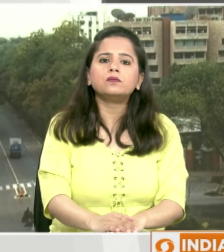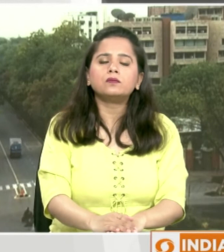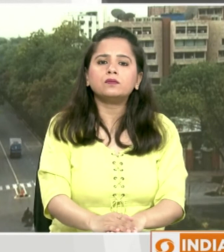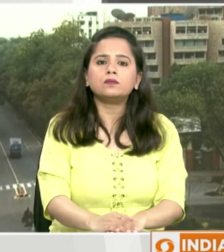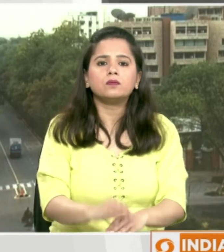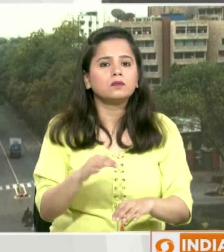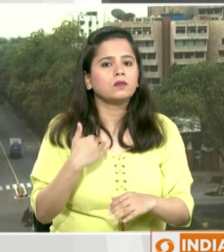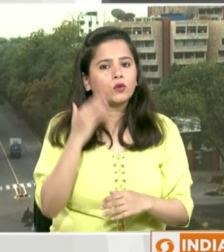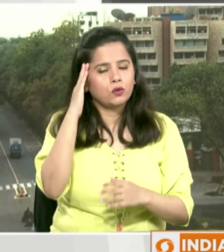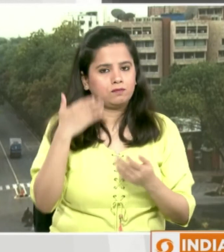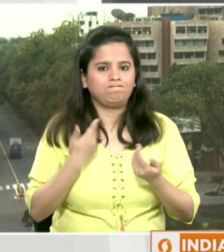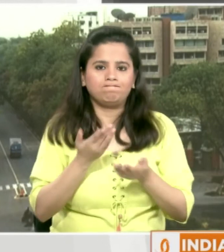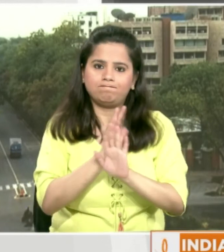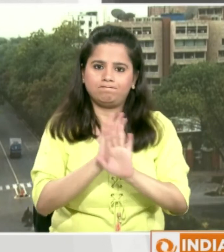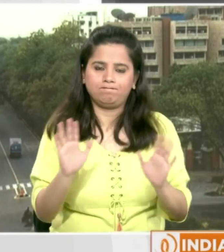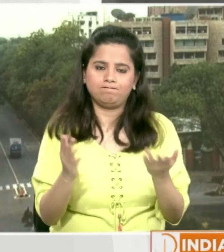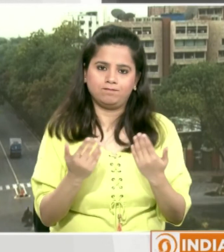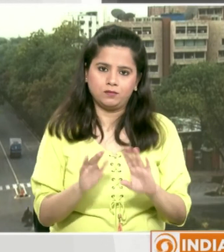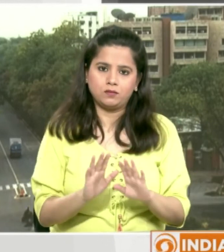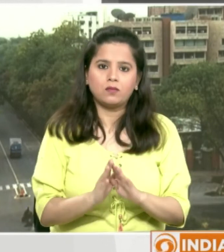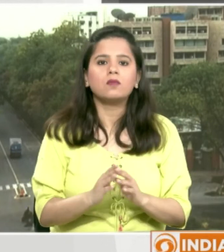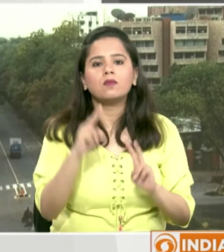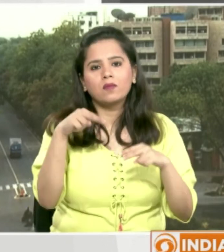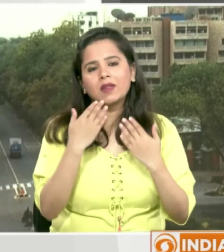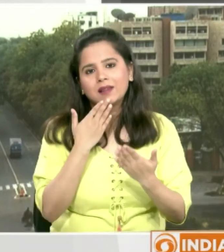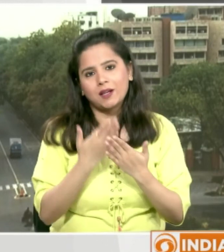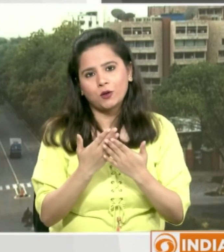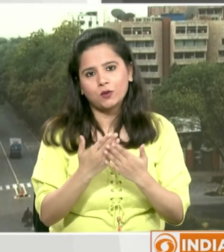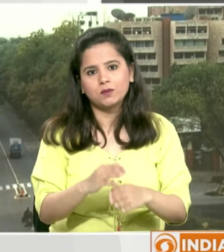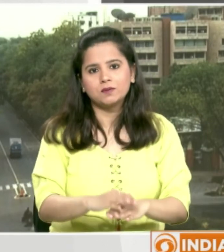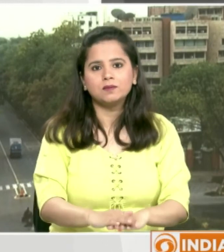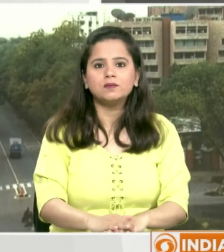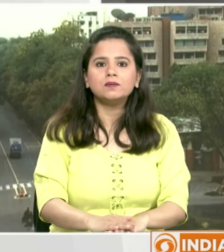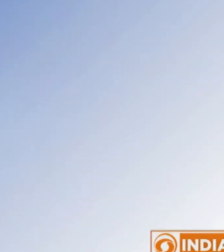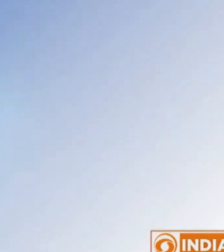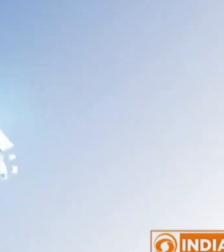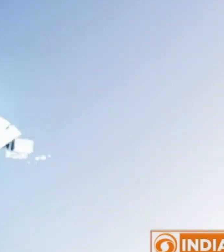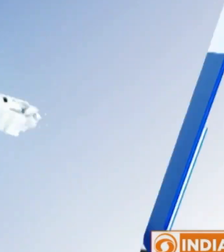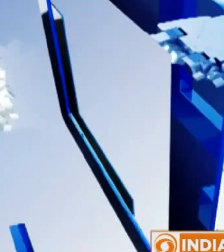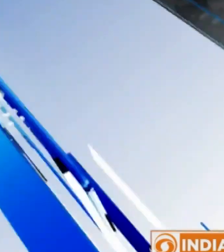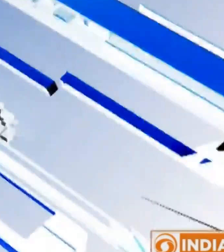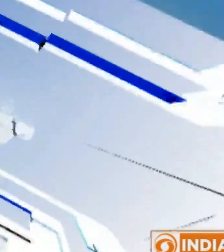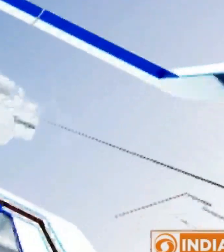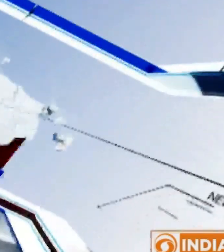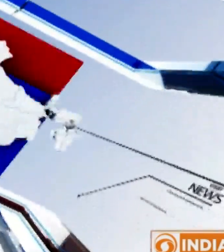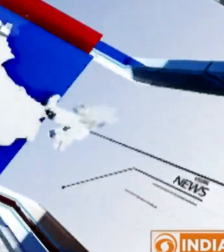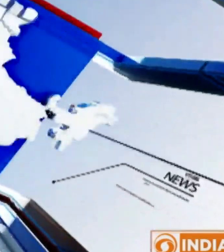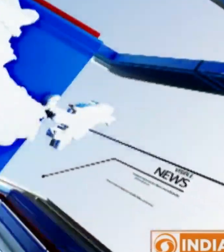And with that, it's a wrap on this edition of the news. Thanks for being with us.